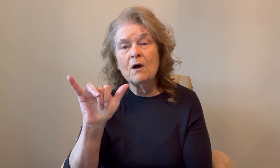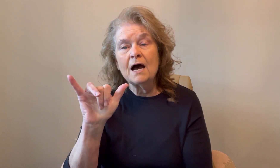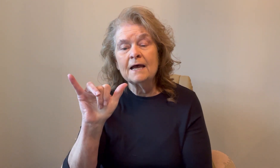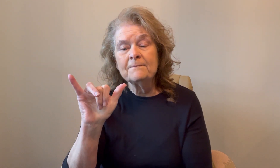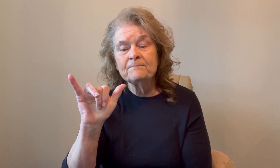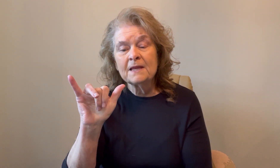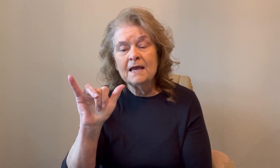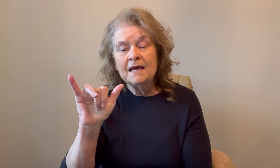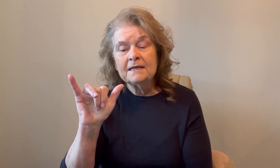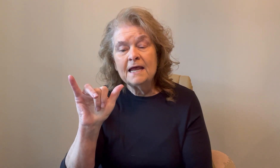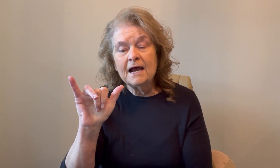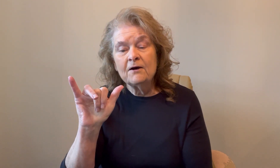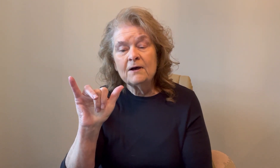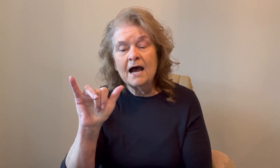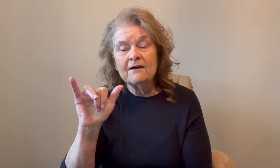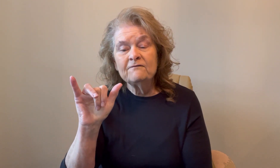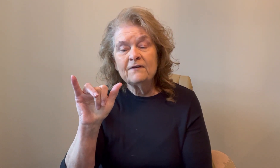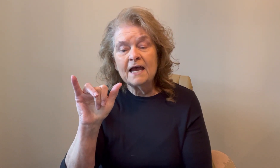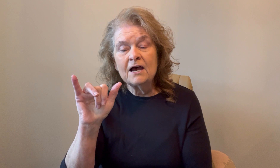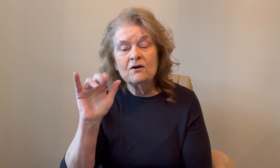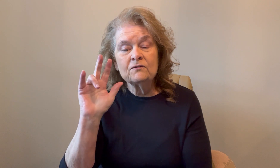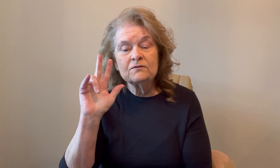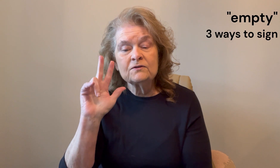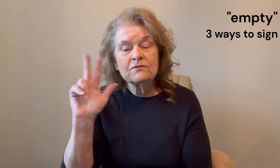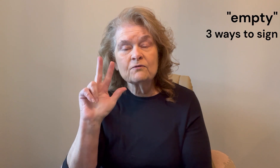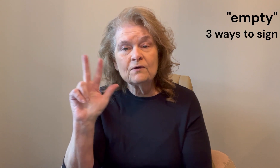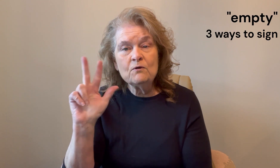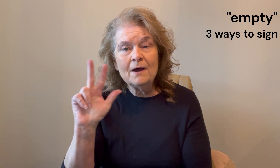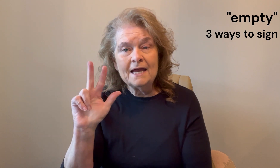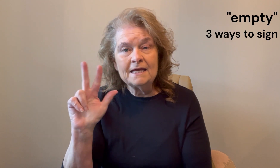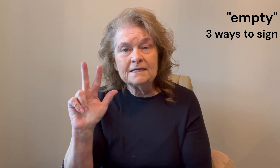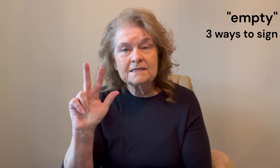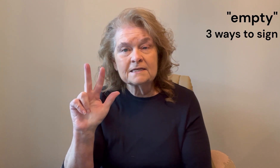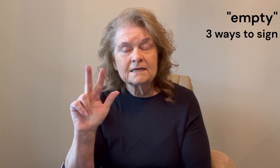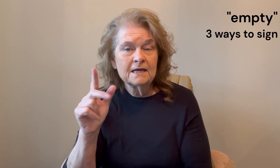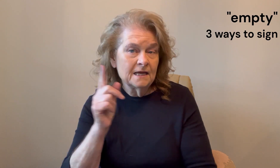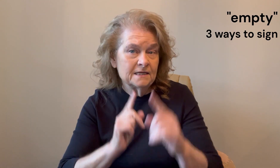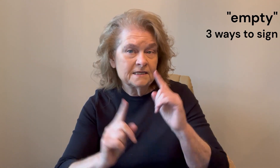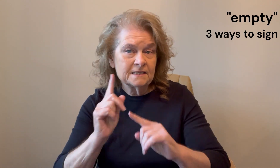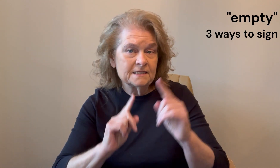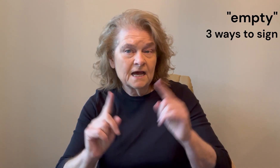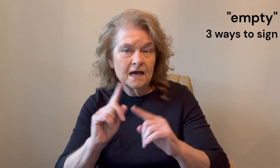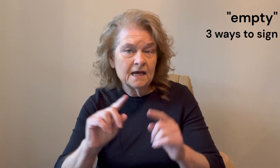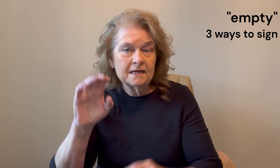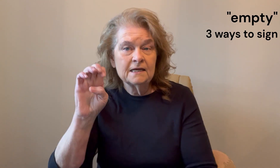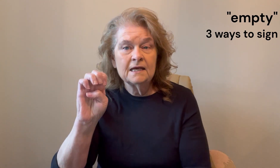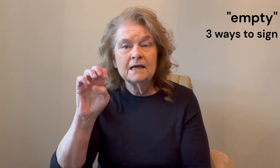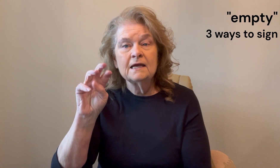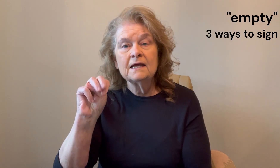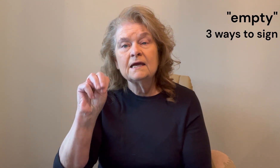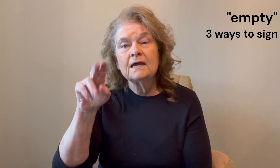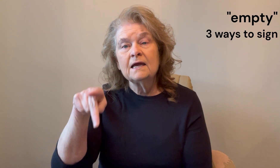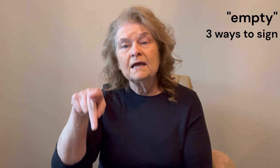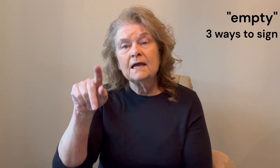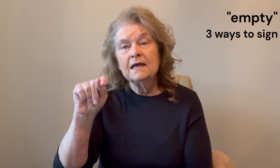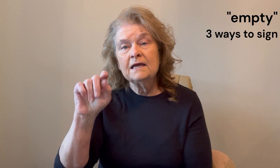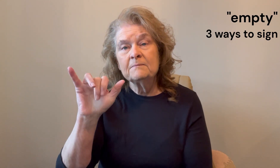E-M-P-T-Y. Now, I found 3 ways to sign